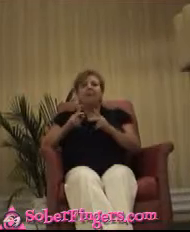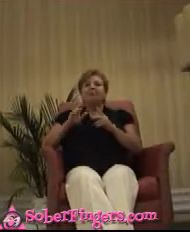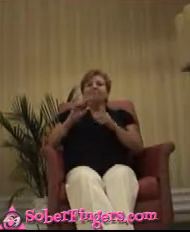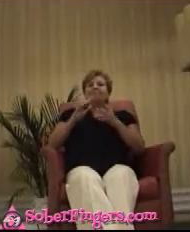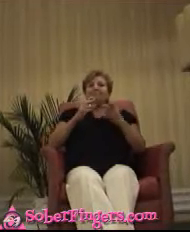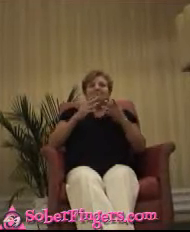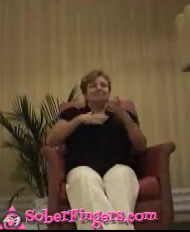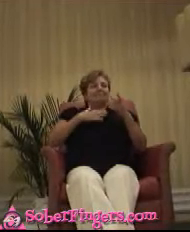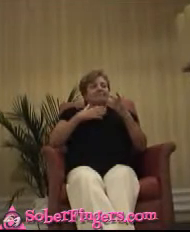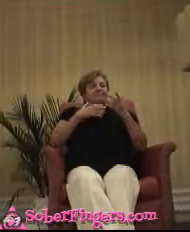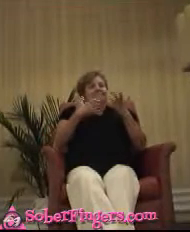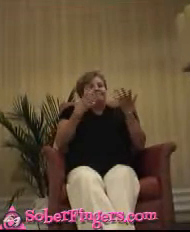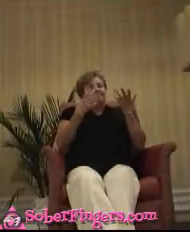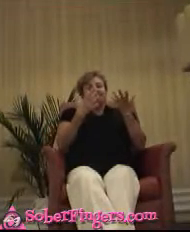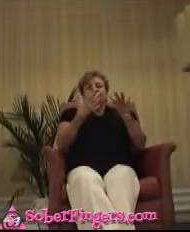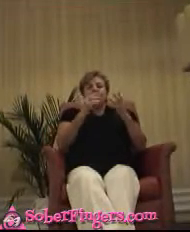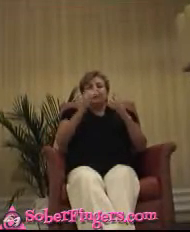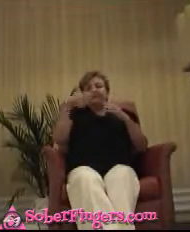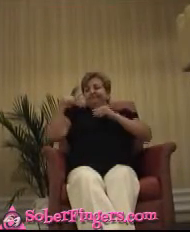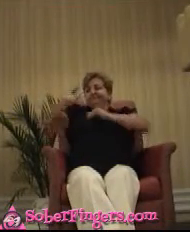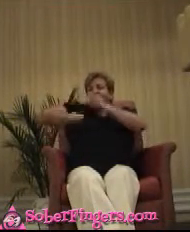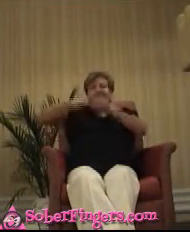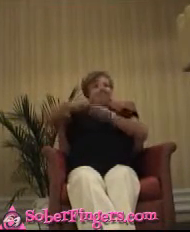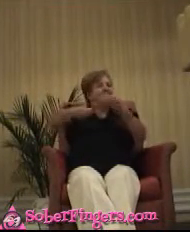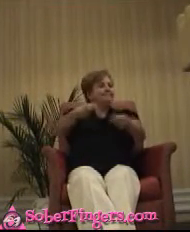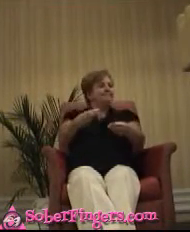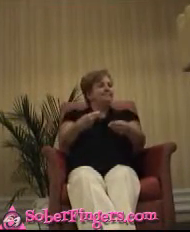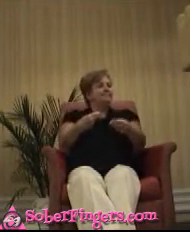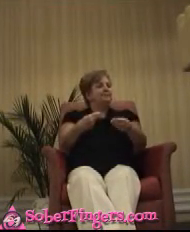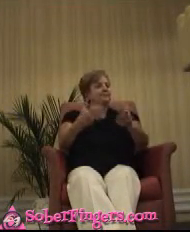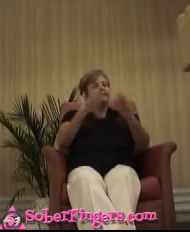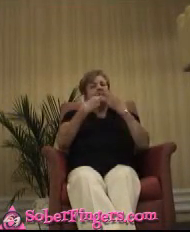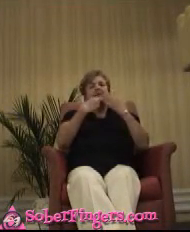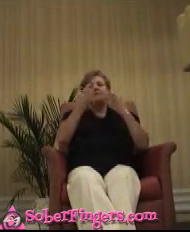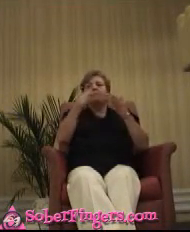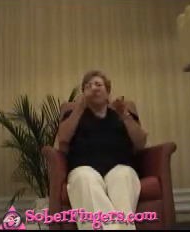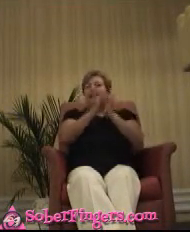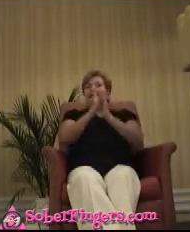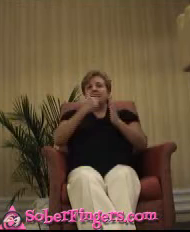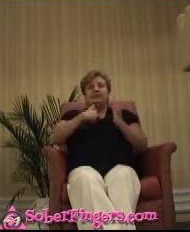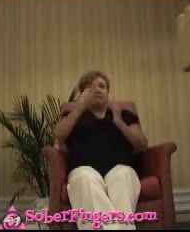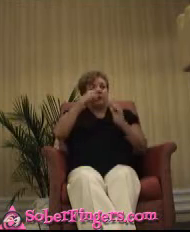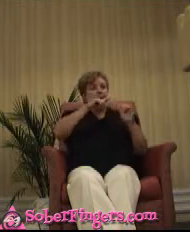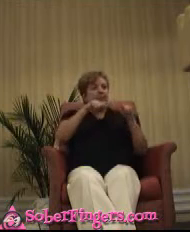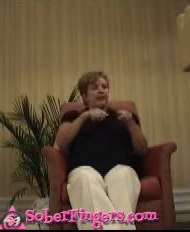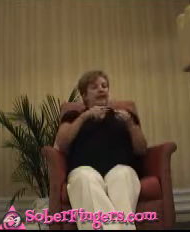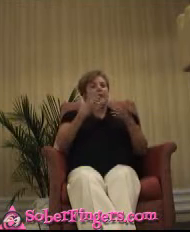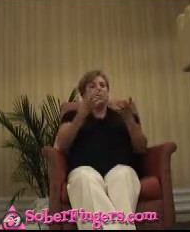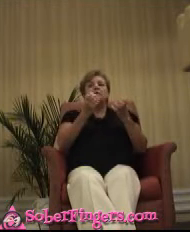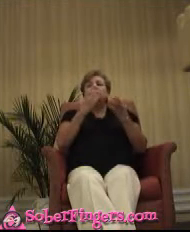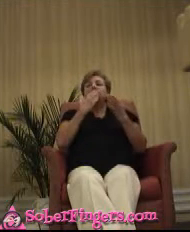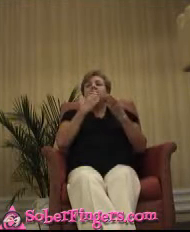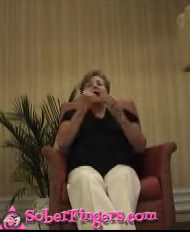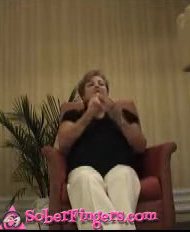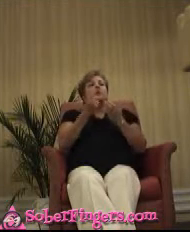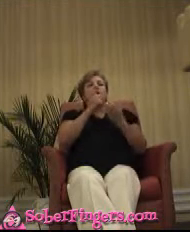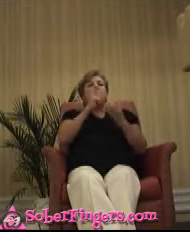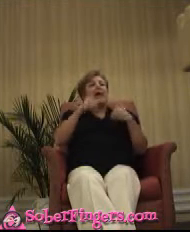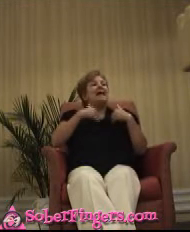It's nice to be here. I want to thank the folks that asked me to come here. I want to thank everyone who has anything at all to do with this, from top to